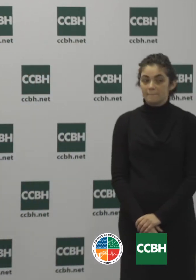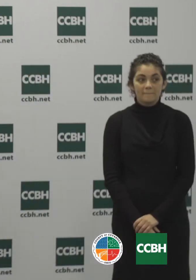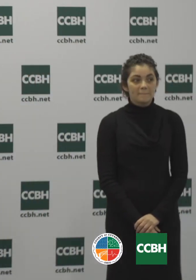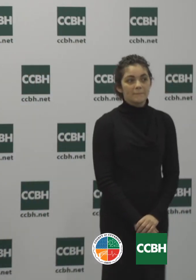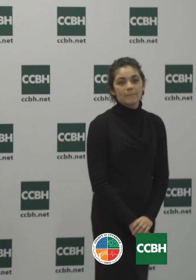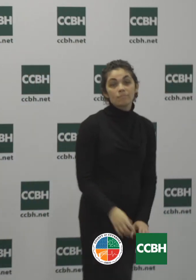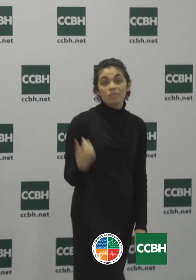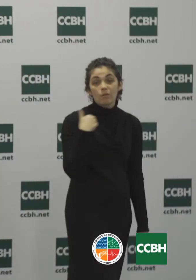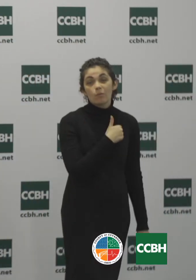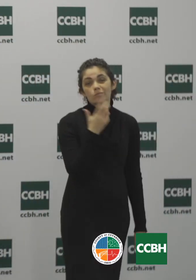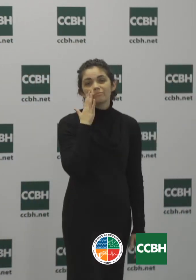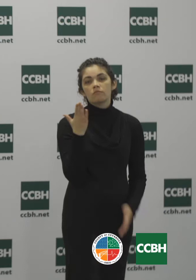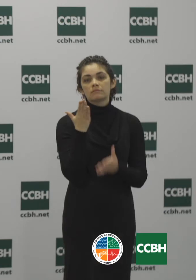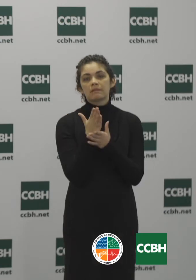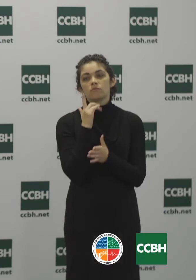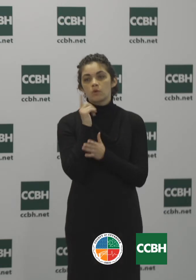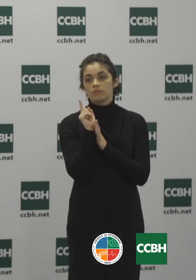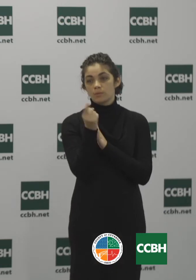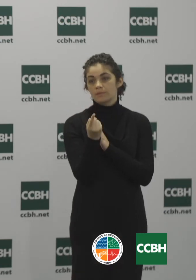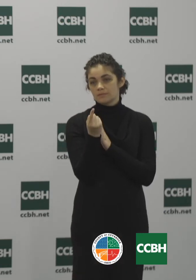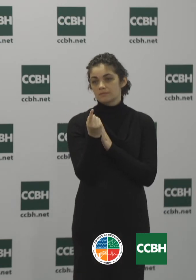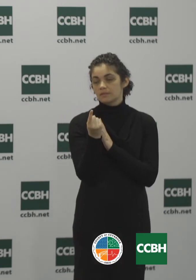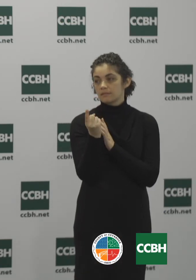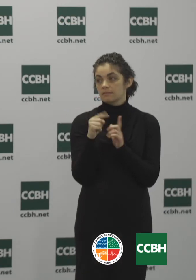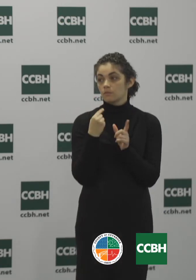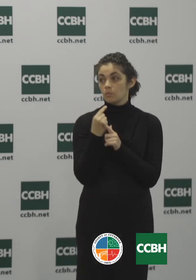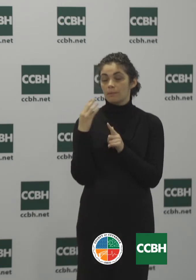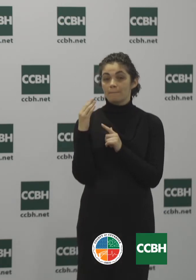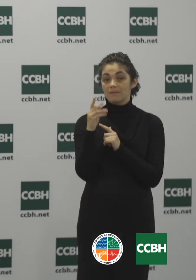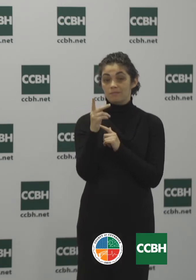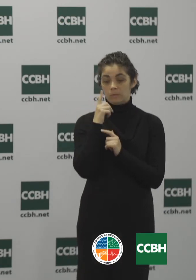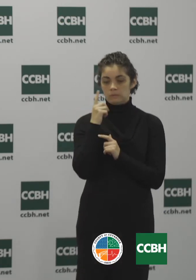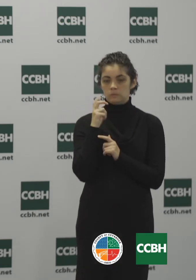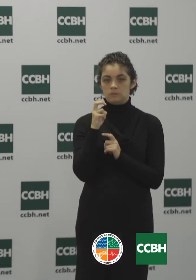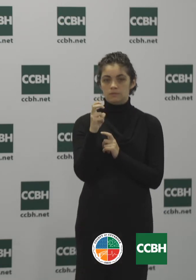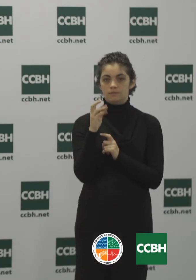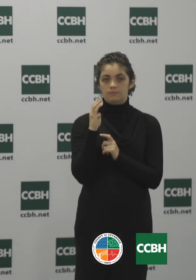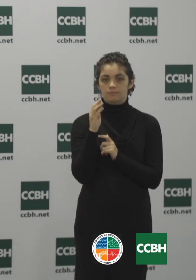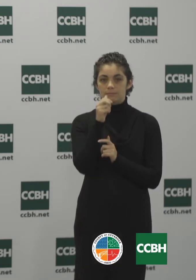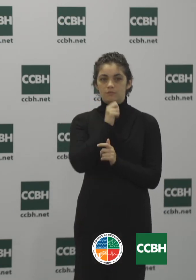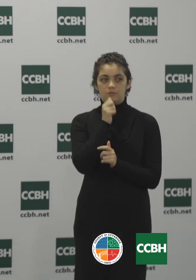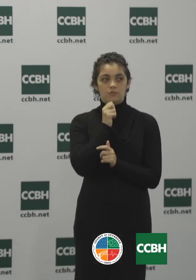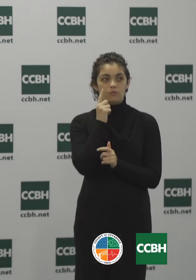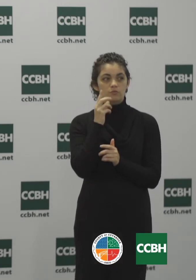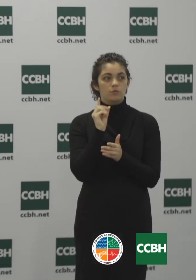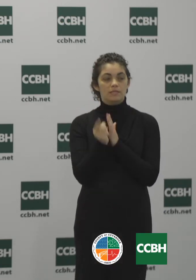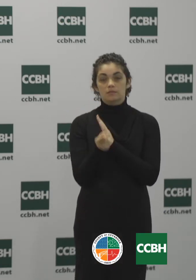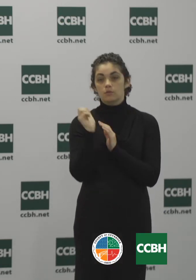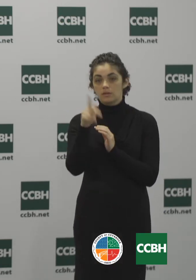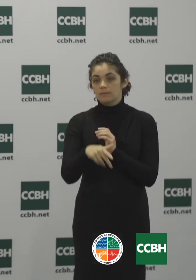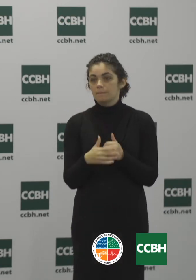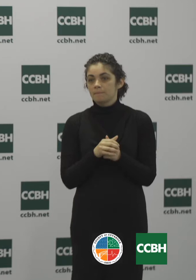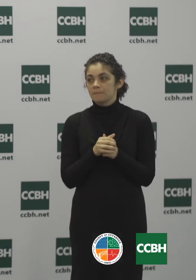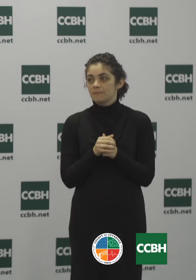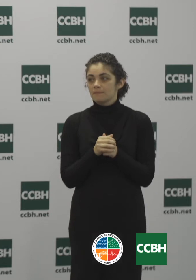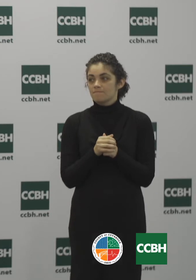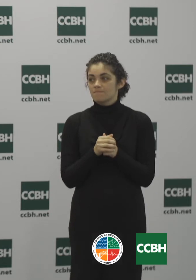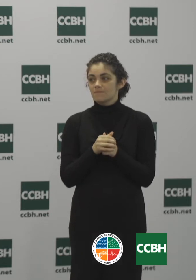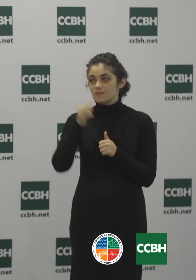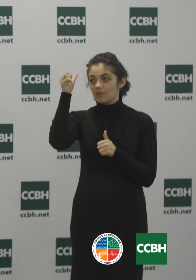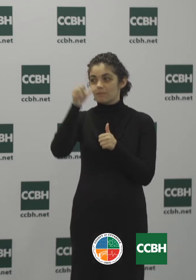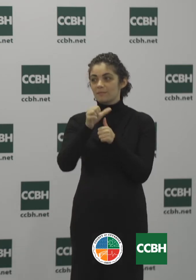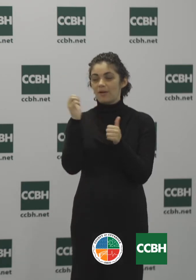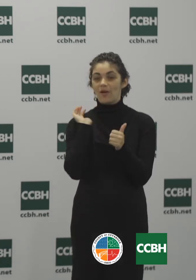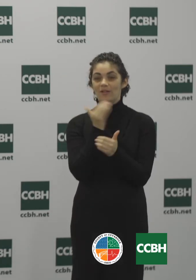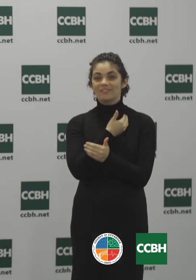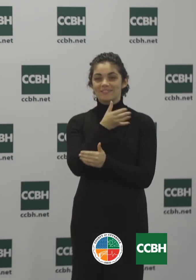Okay, we're going to pause momentarily in this transition, so bear with us for a brief break as we reflect on what